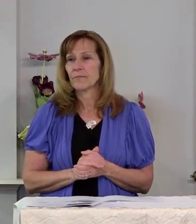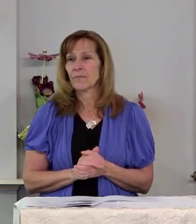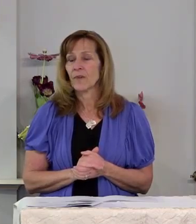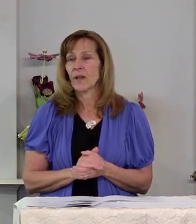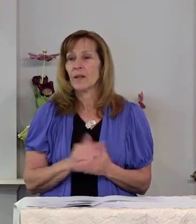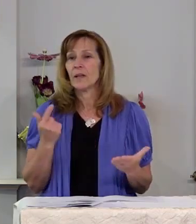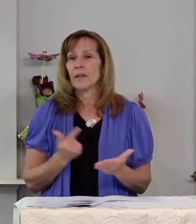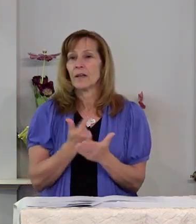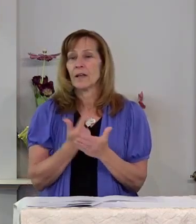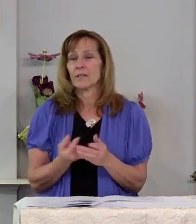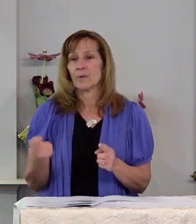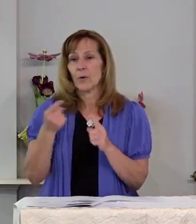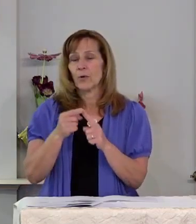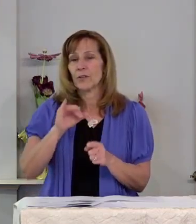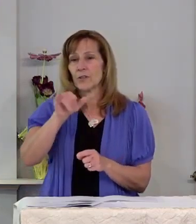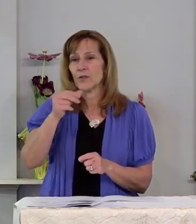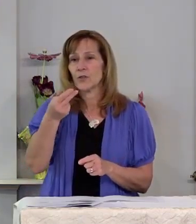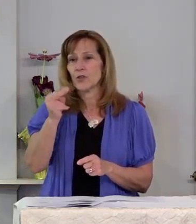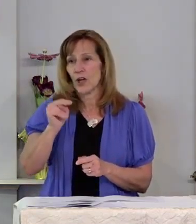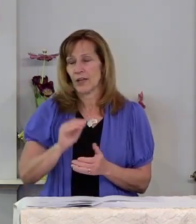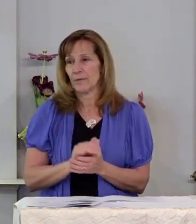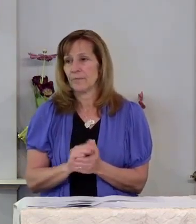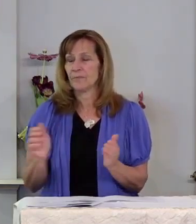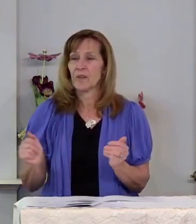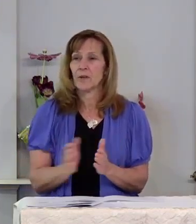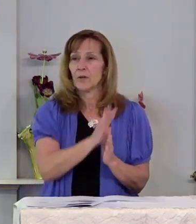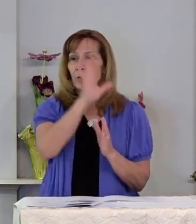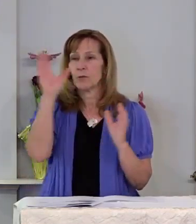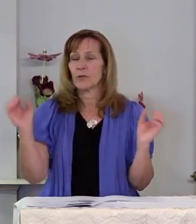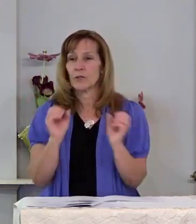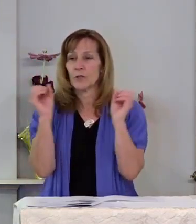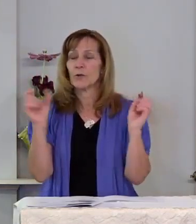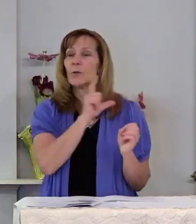The Holy Gospel according to John.